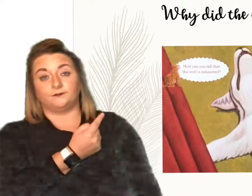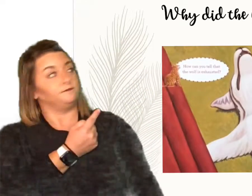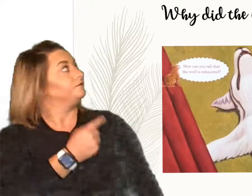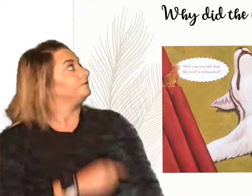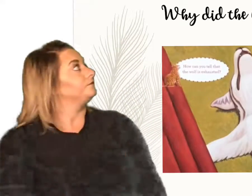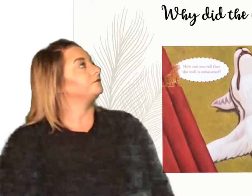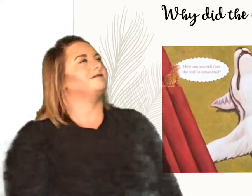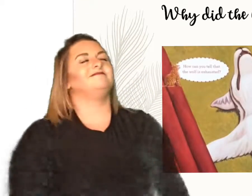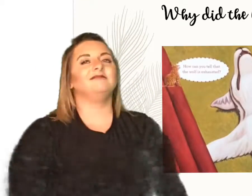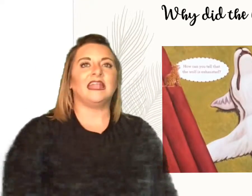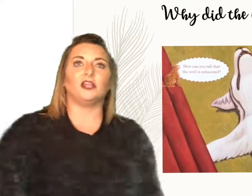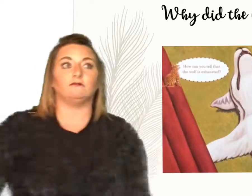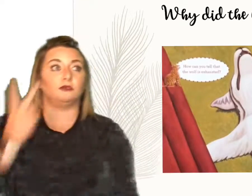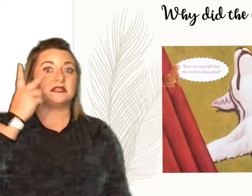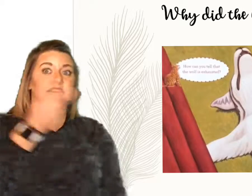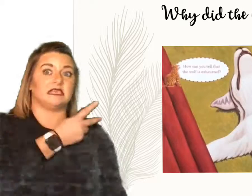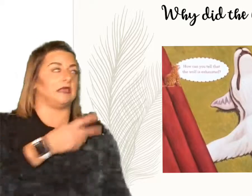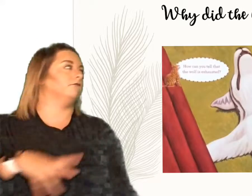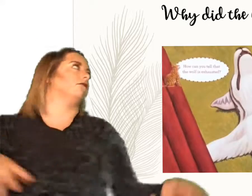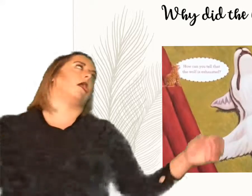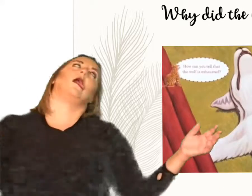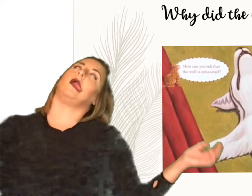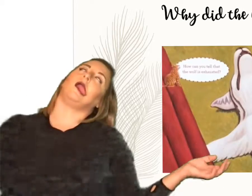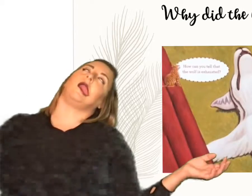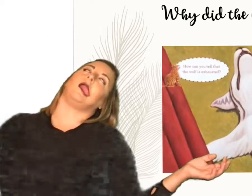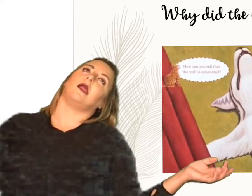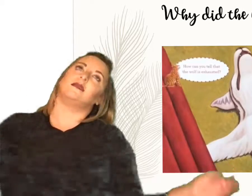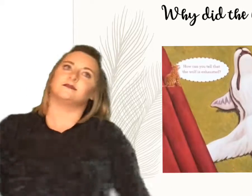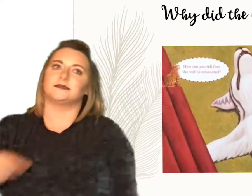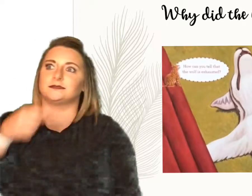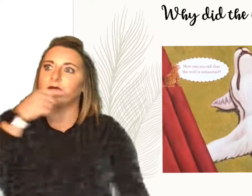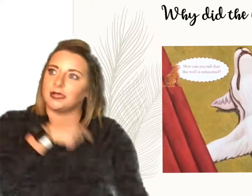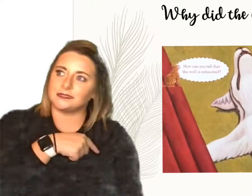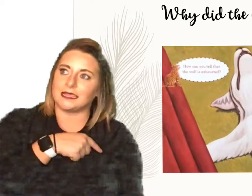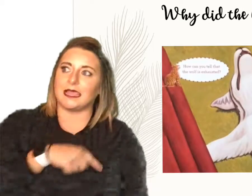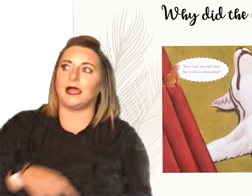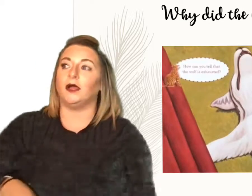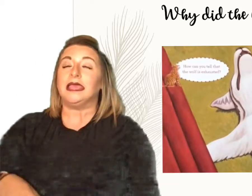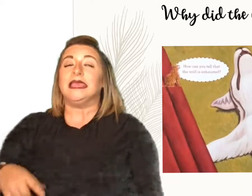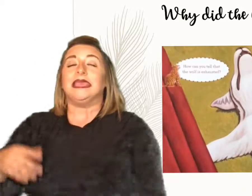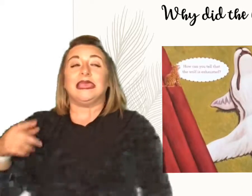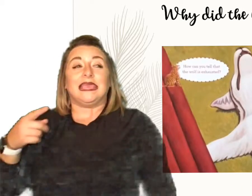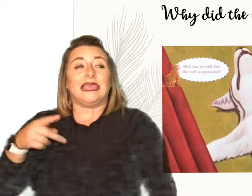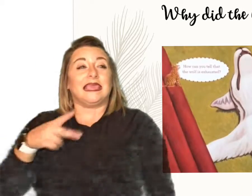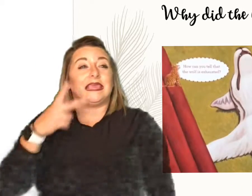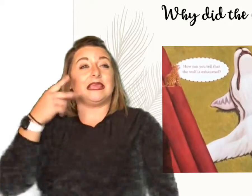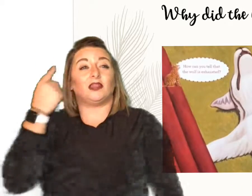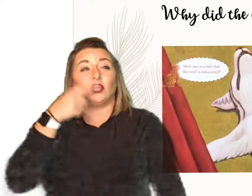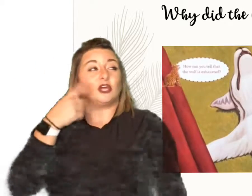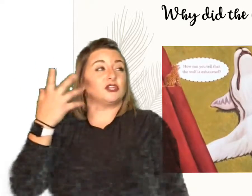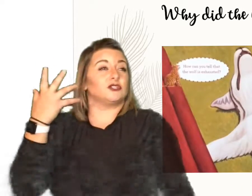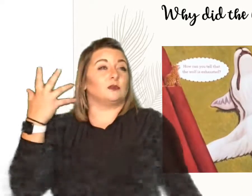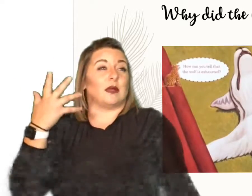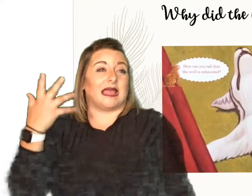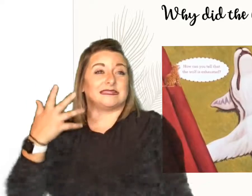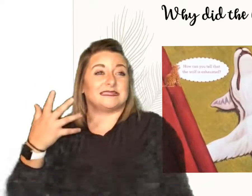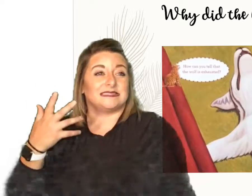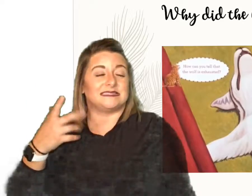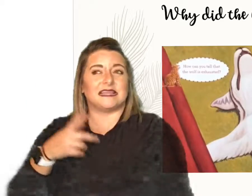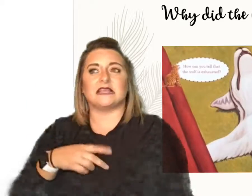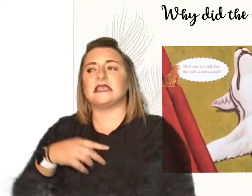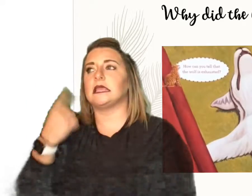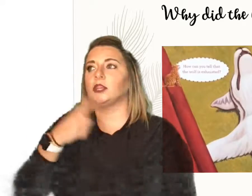wolf. And you can see his tongue's out. He looks